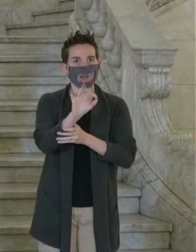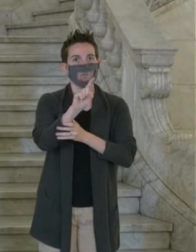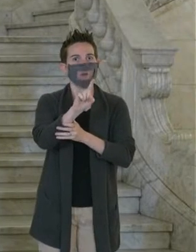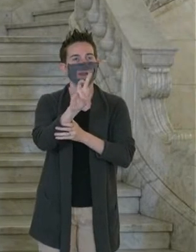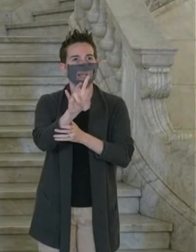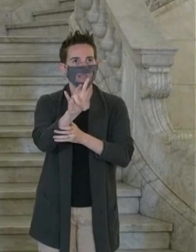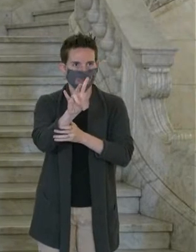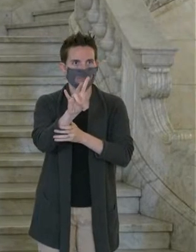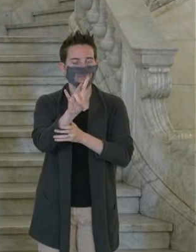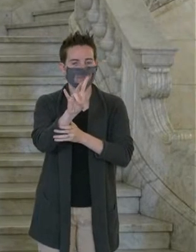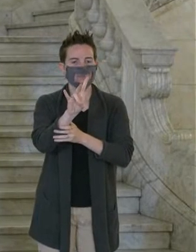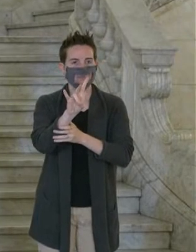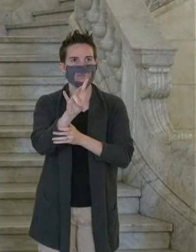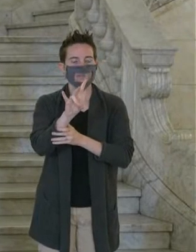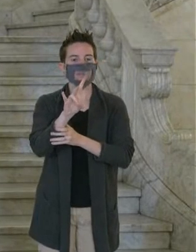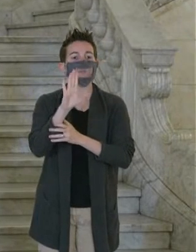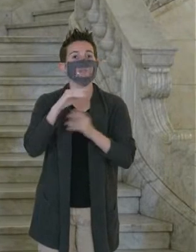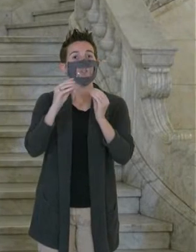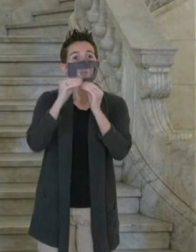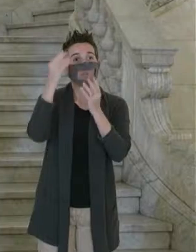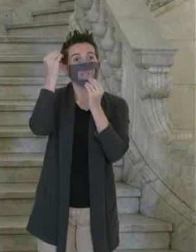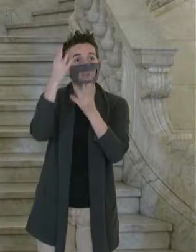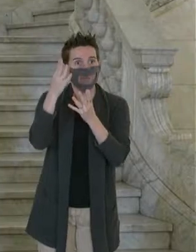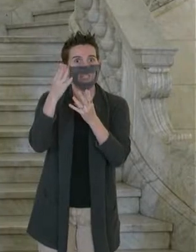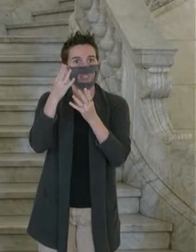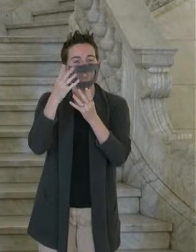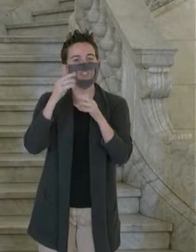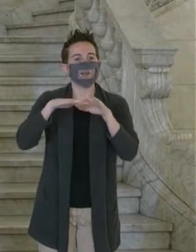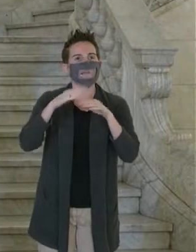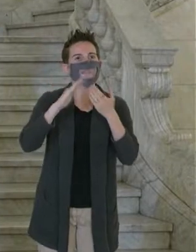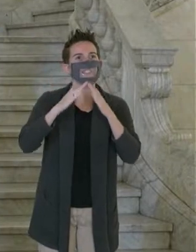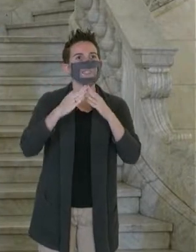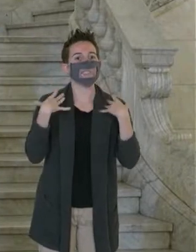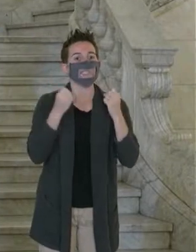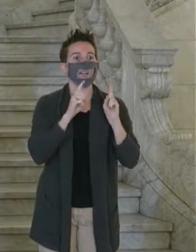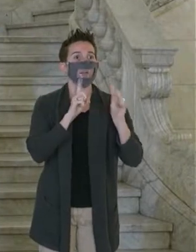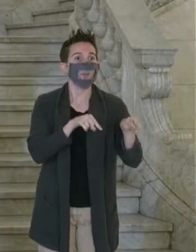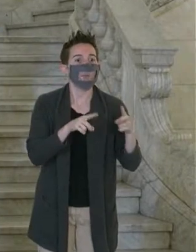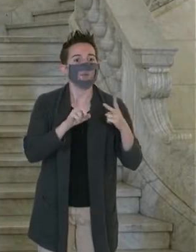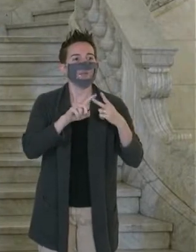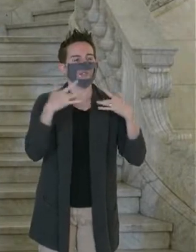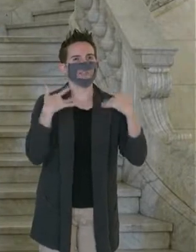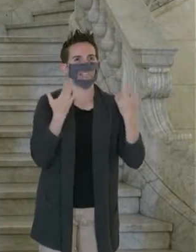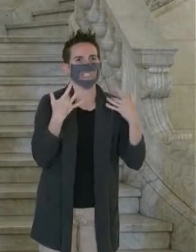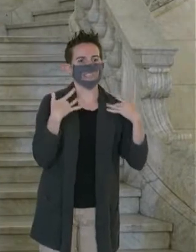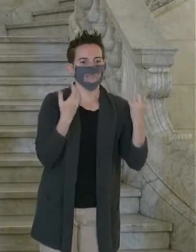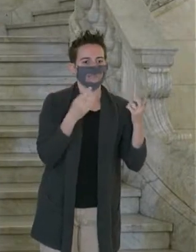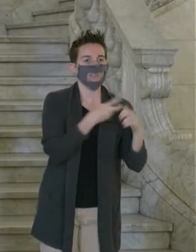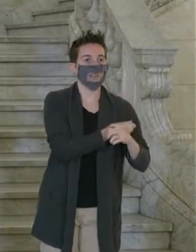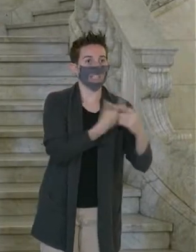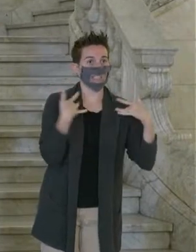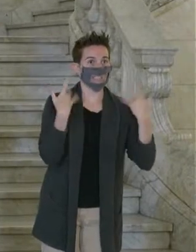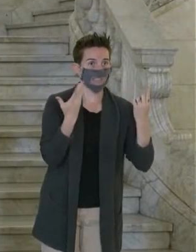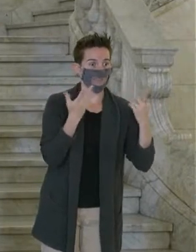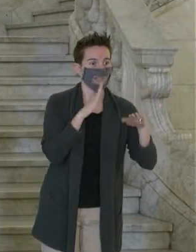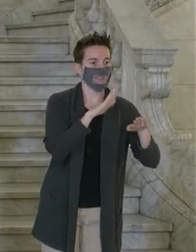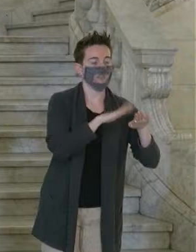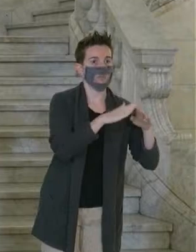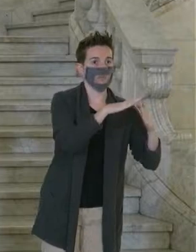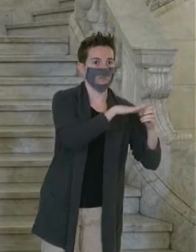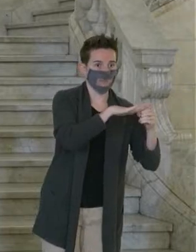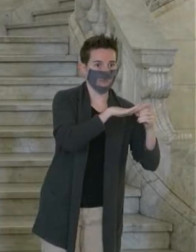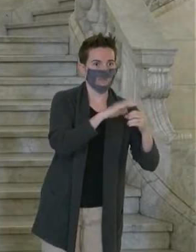314-612-5918. For more information on the city's health order or the vaccination event at the Dome, please call the city's health